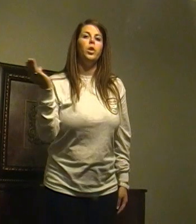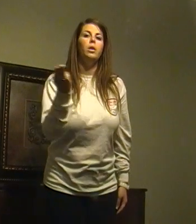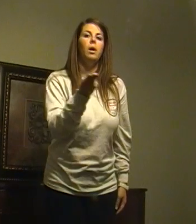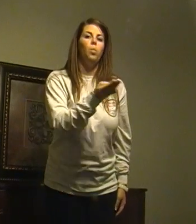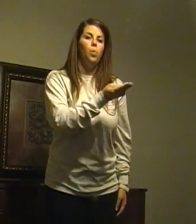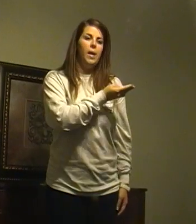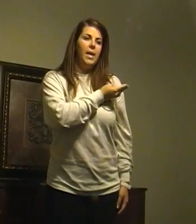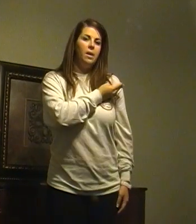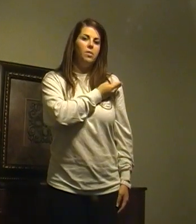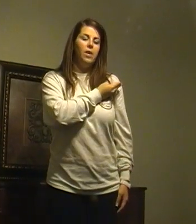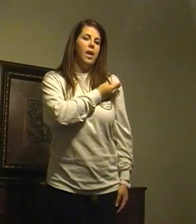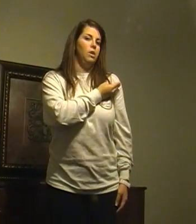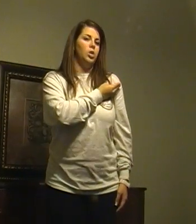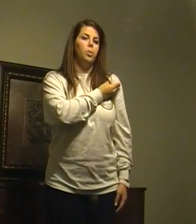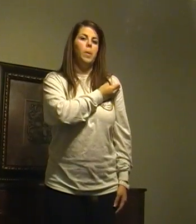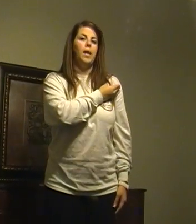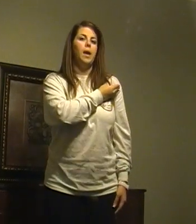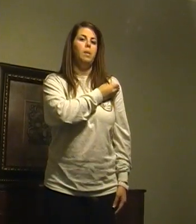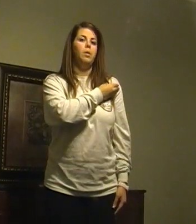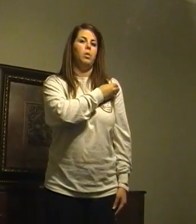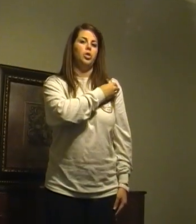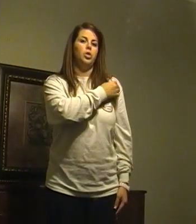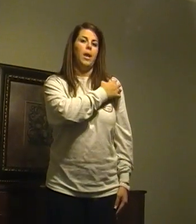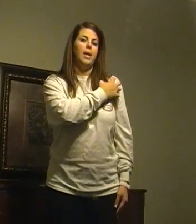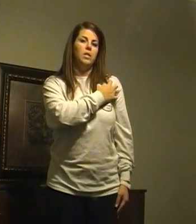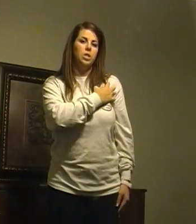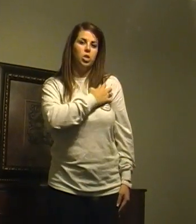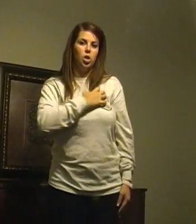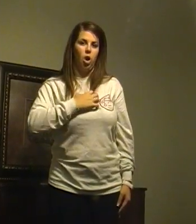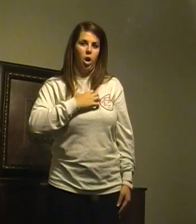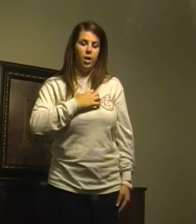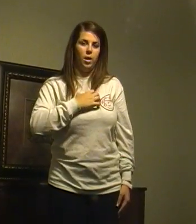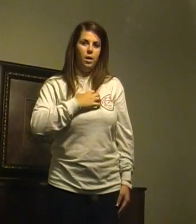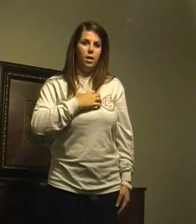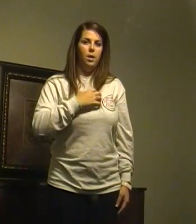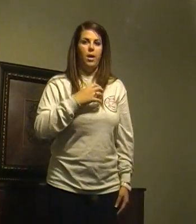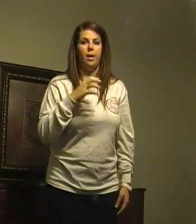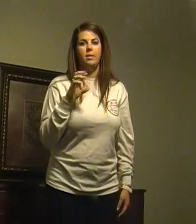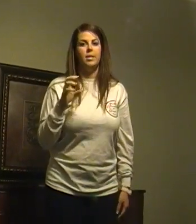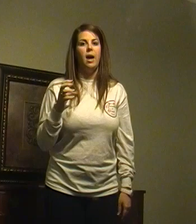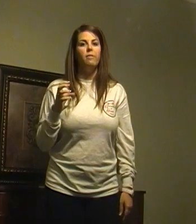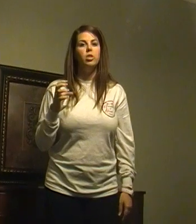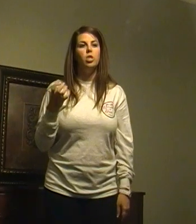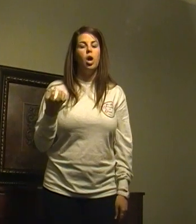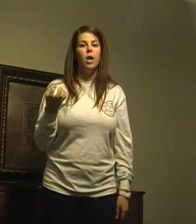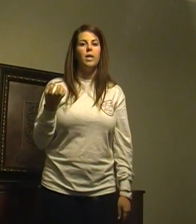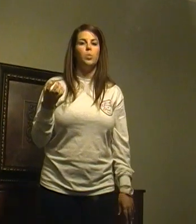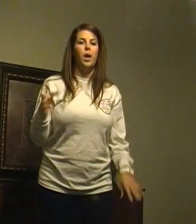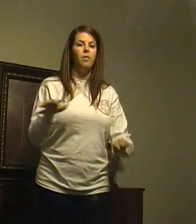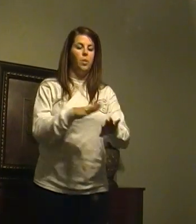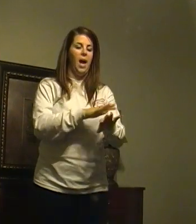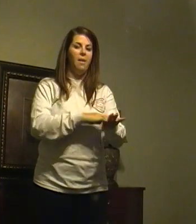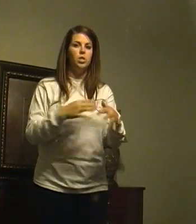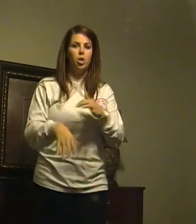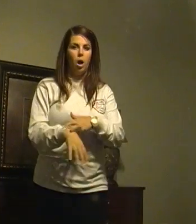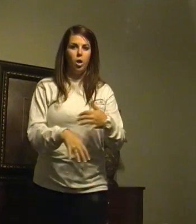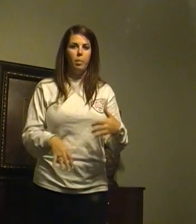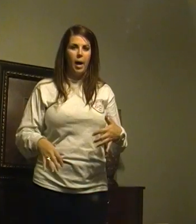you go weave, and you don't pick it up, you go straight into scarred. Okay, the sign for scarred is wherever you have a scar on your